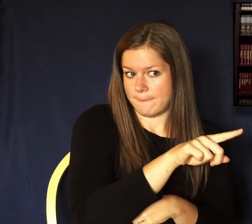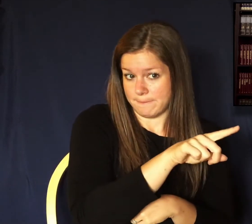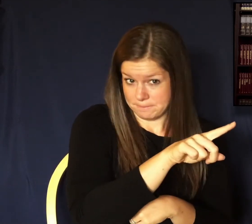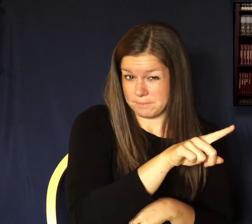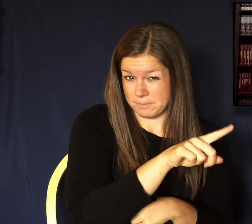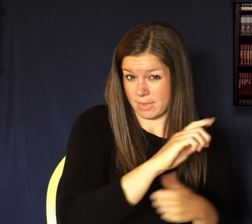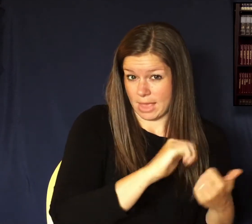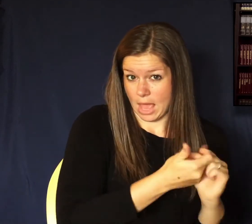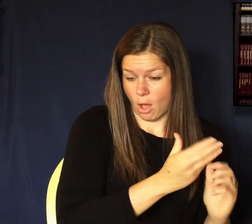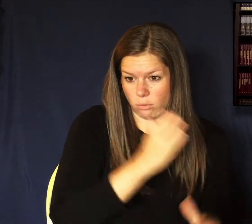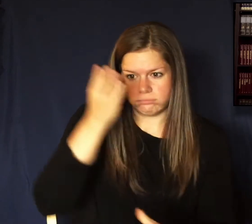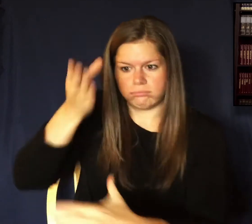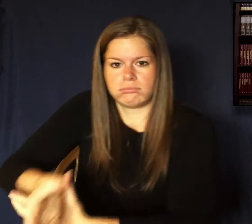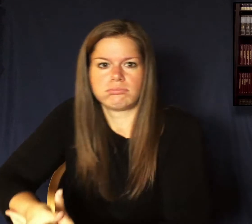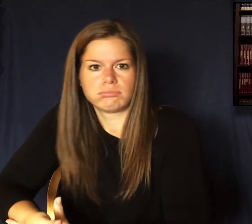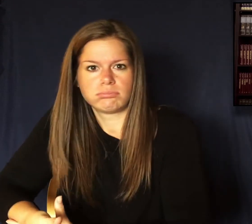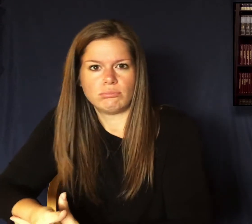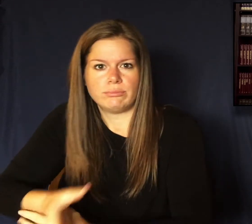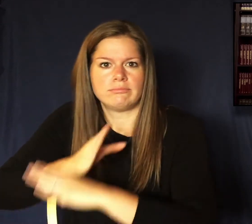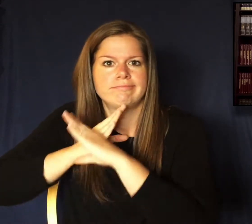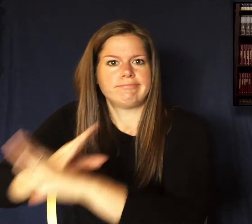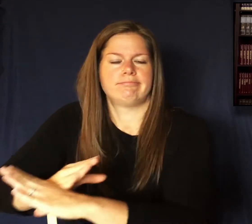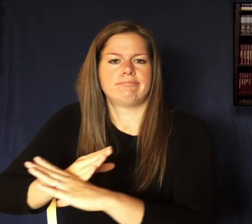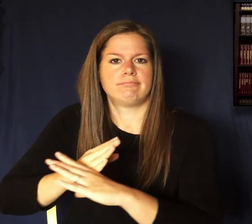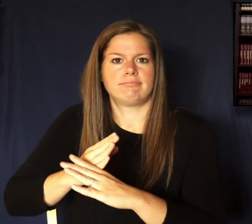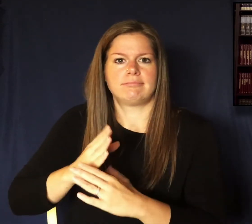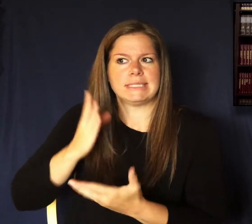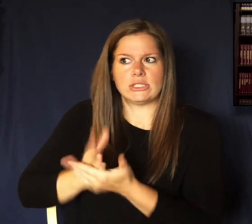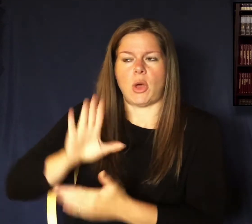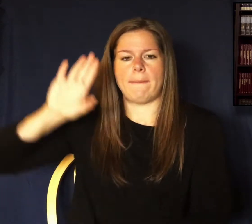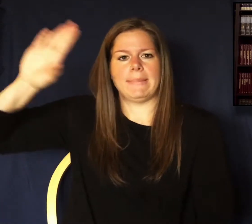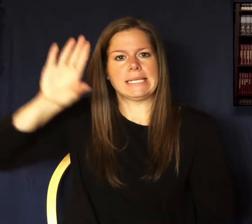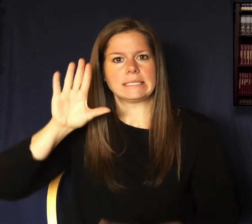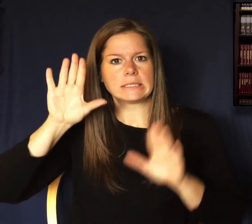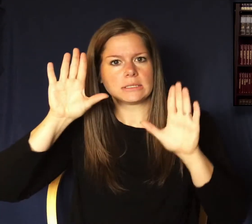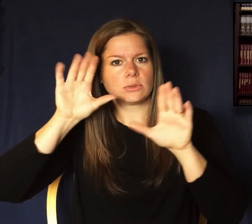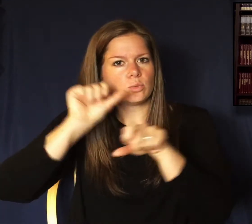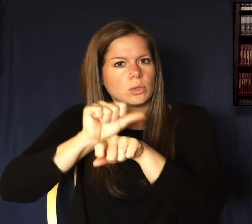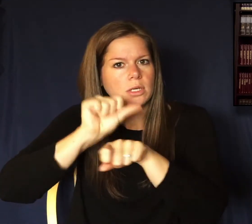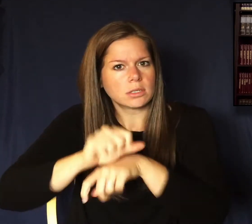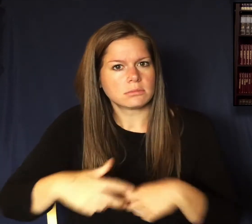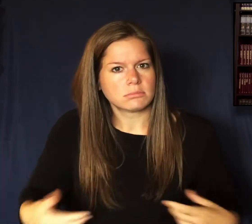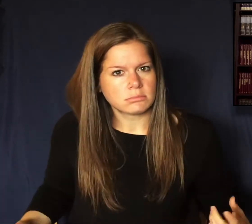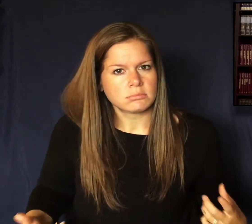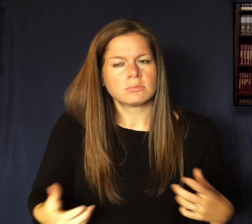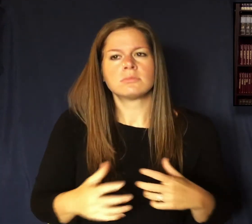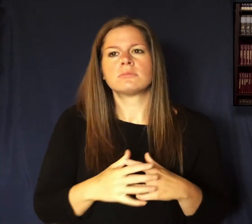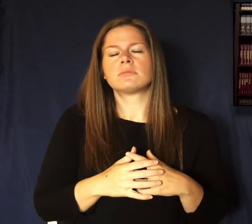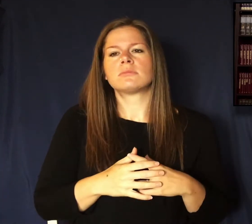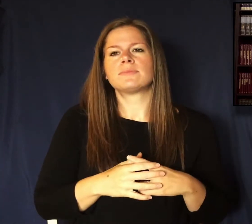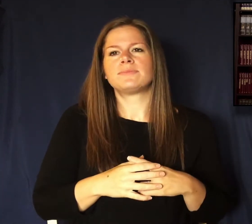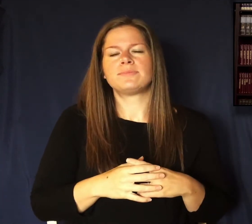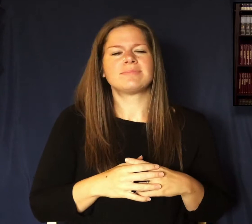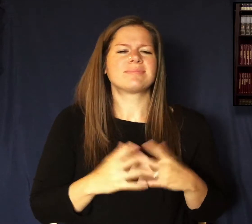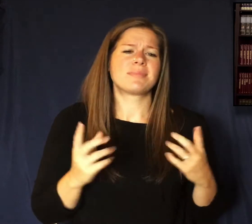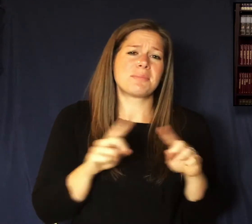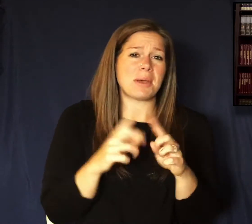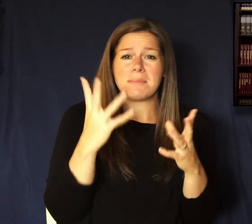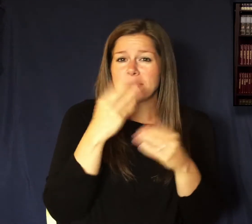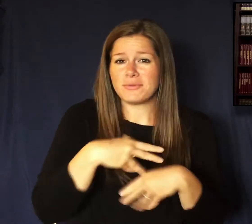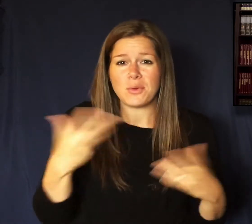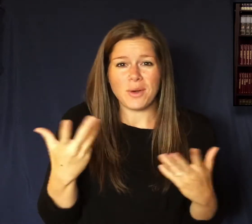actually do undo ministry. The beautiful thing is, much like Jesus's journey to the cross, it can't be